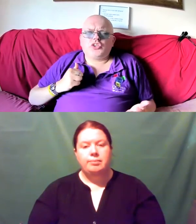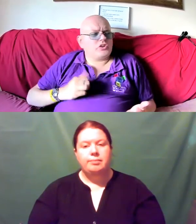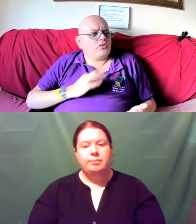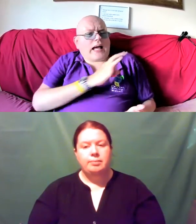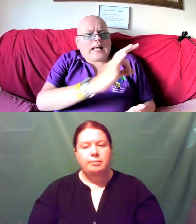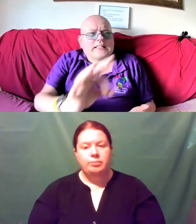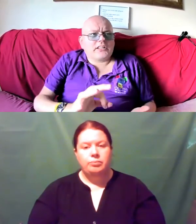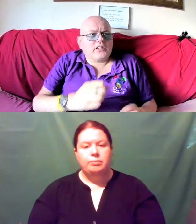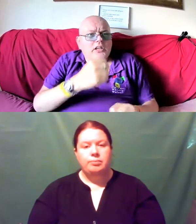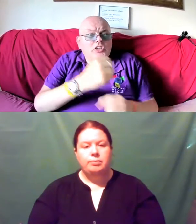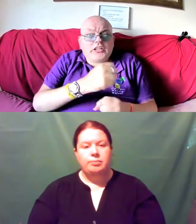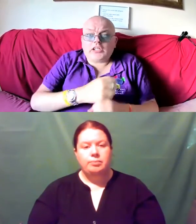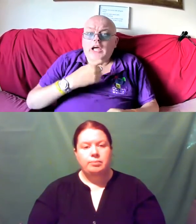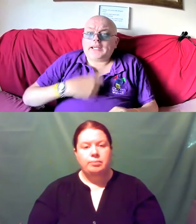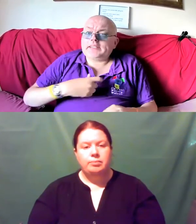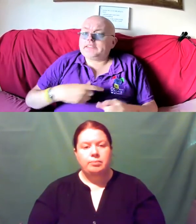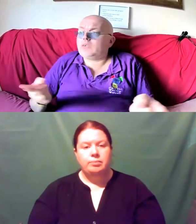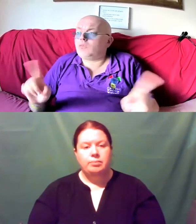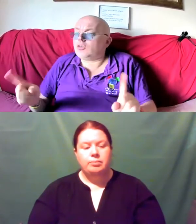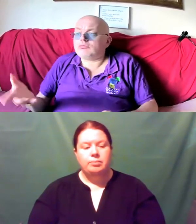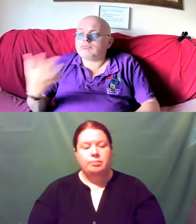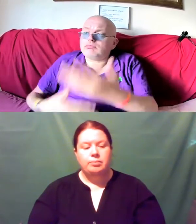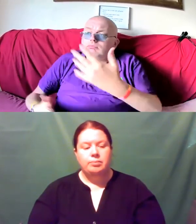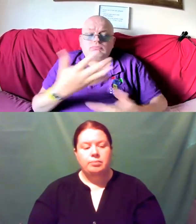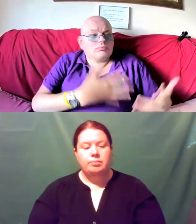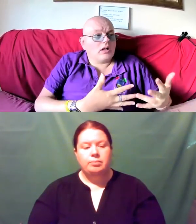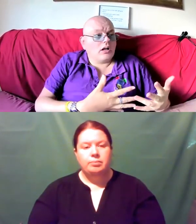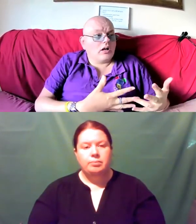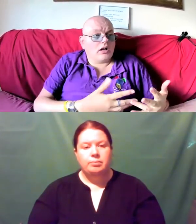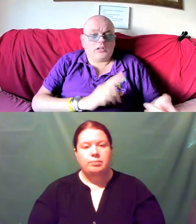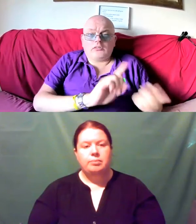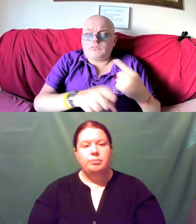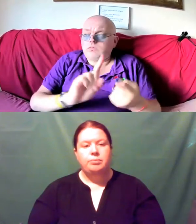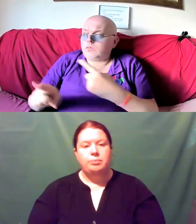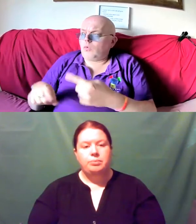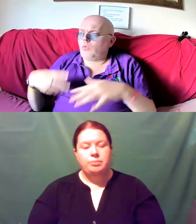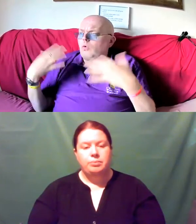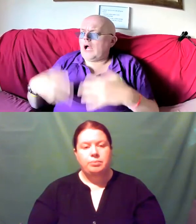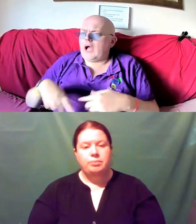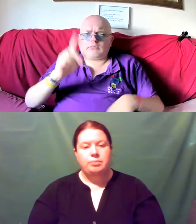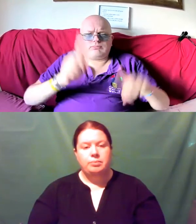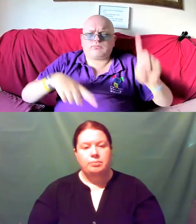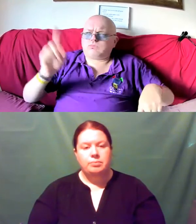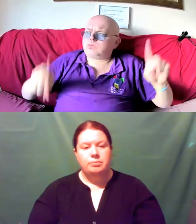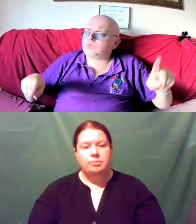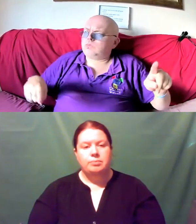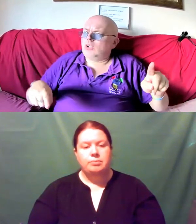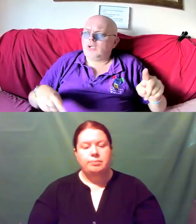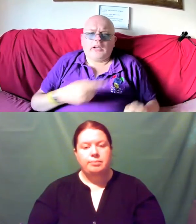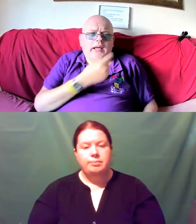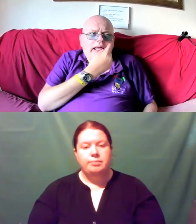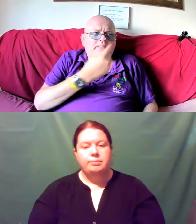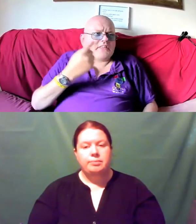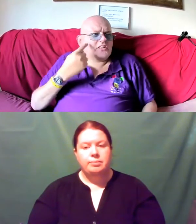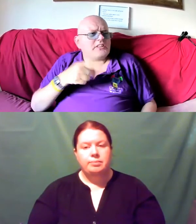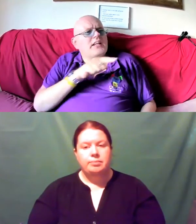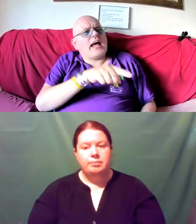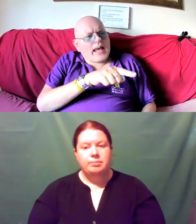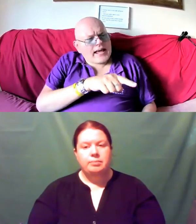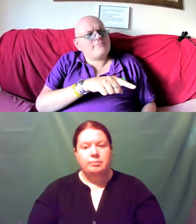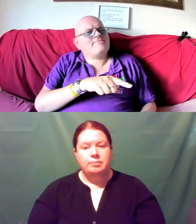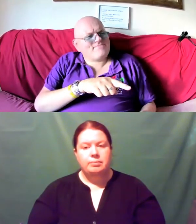their gender. And so we did, and we were amazed at the diversity of answers we got. And that produced evidence of need. And I was able then to go